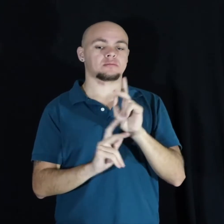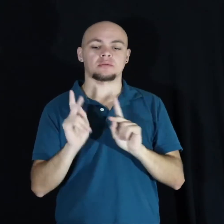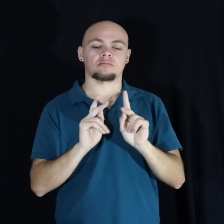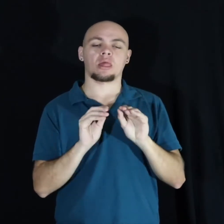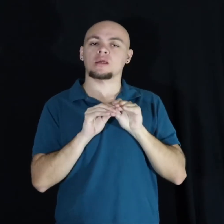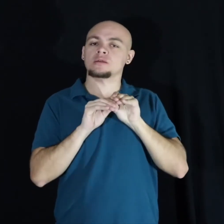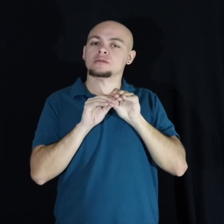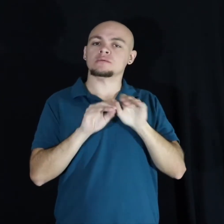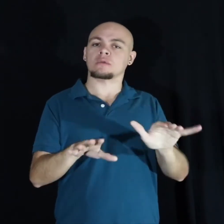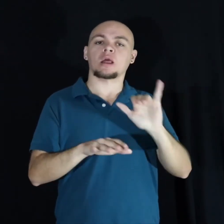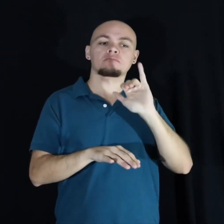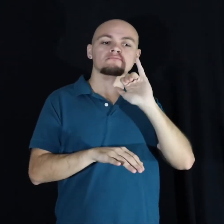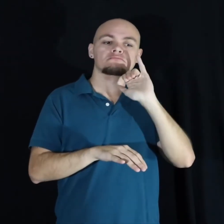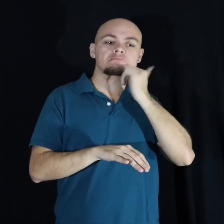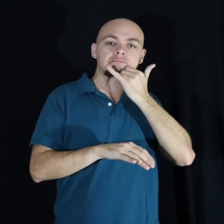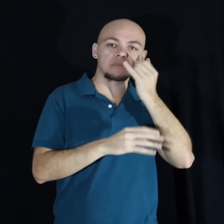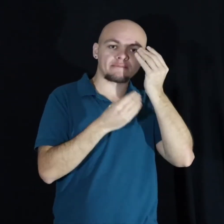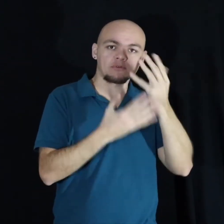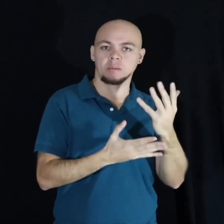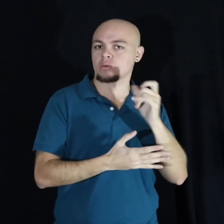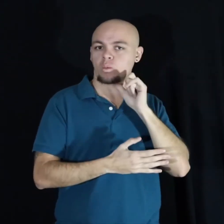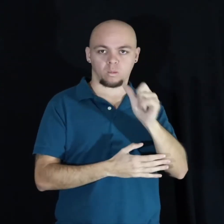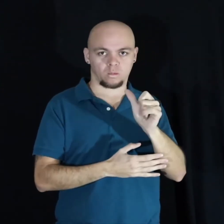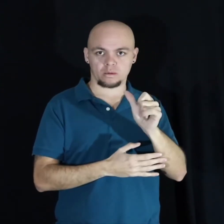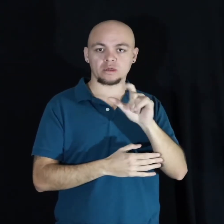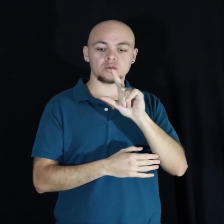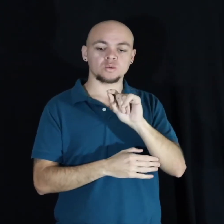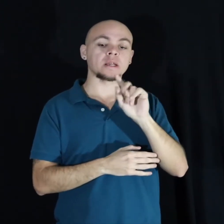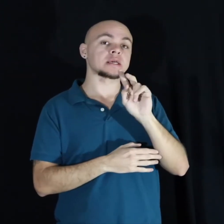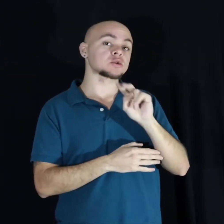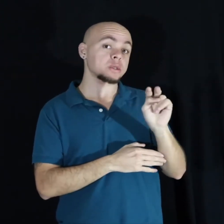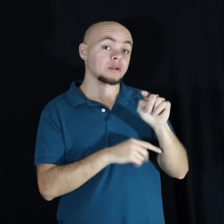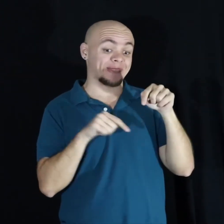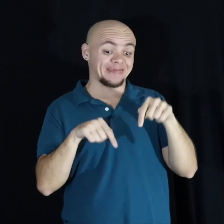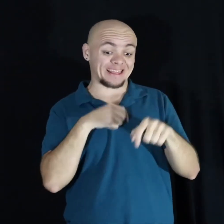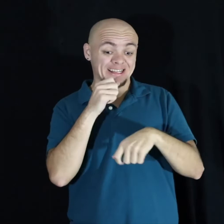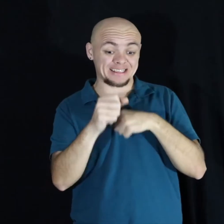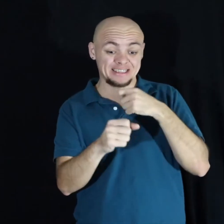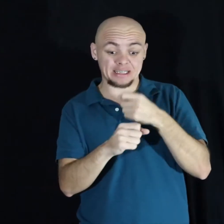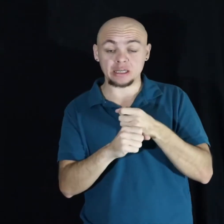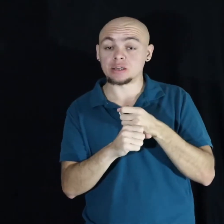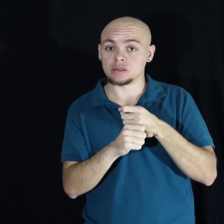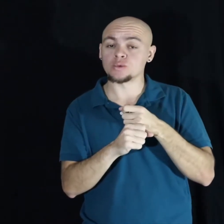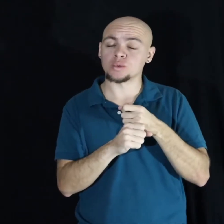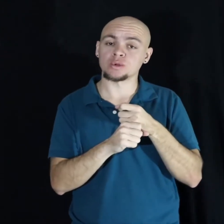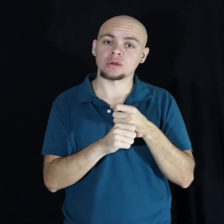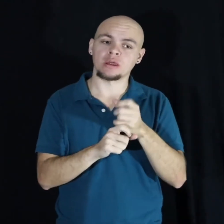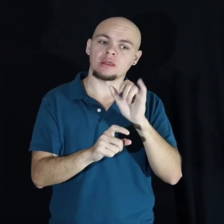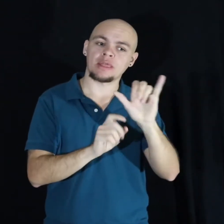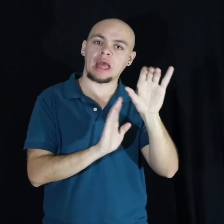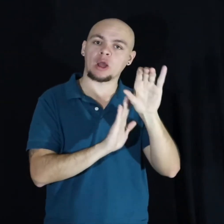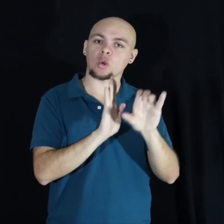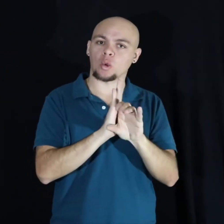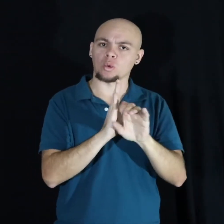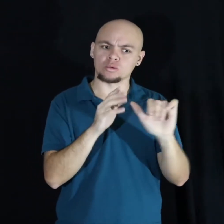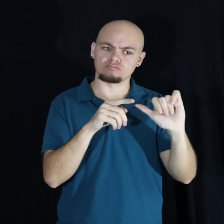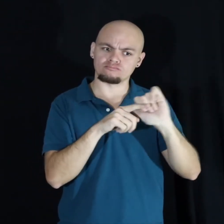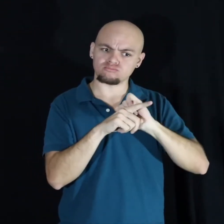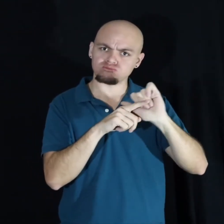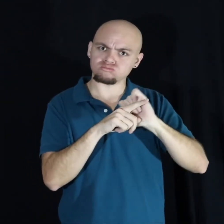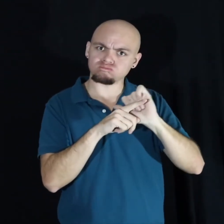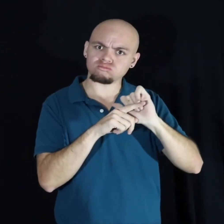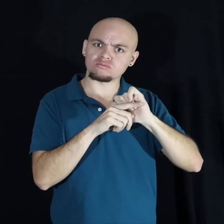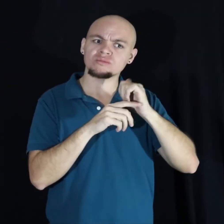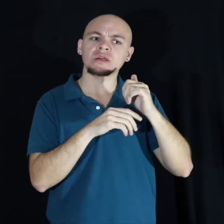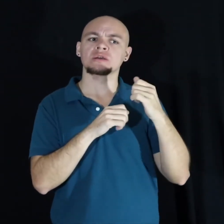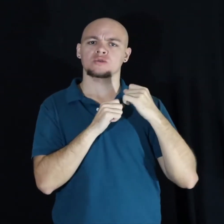spread disinformation. In 2022, just this year, they strengthened that code of practice on disinformation to